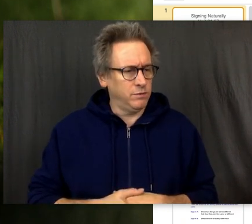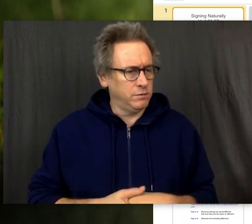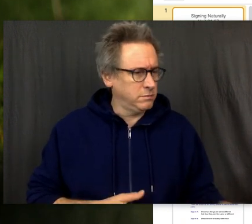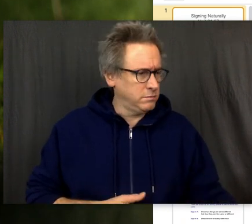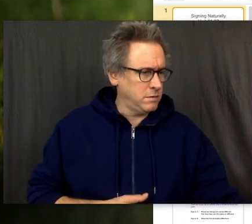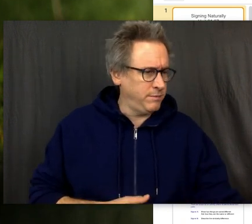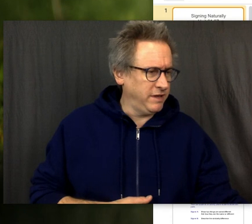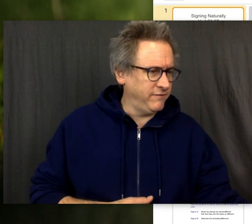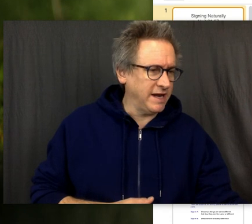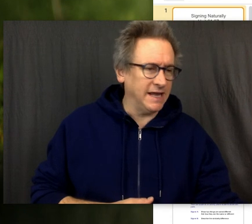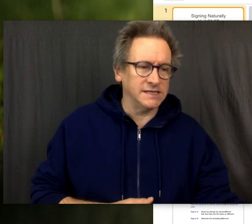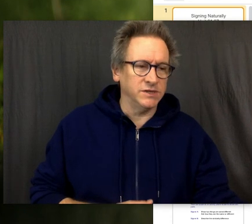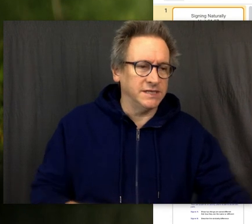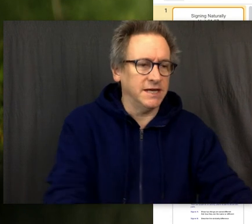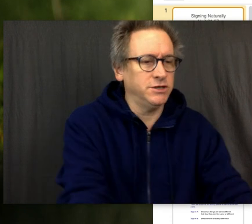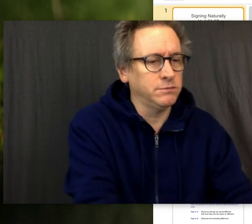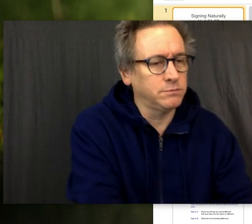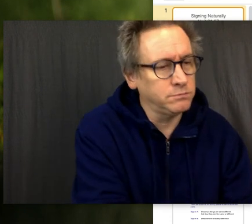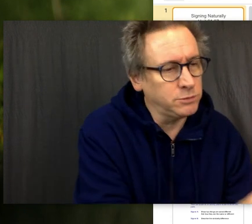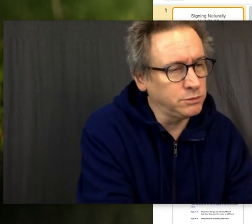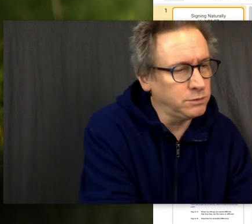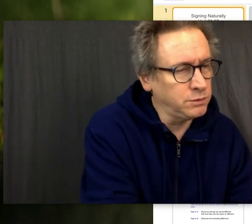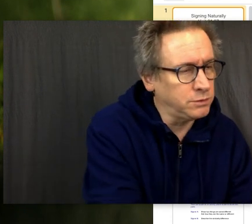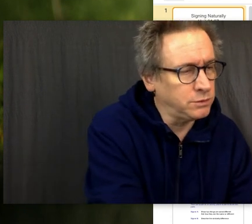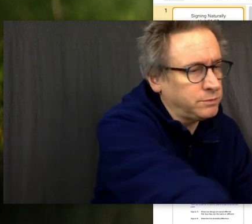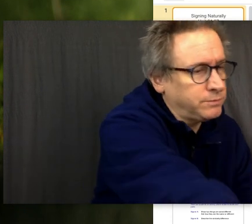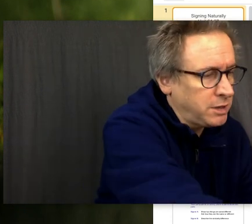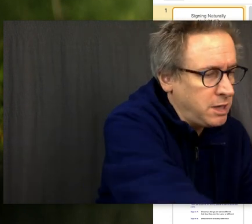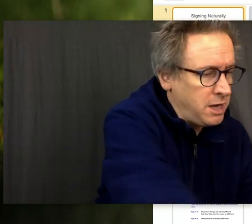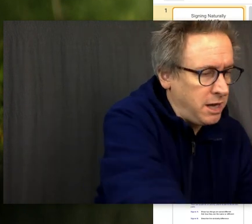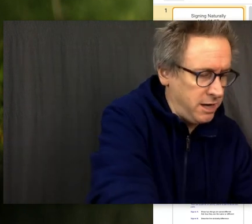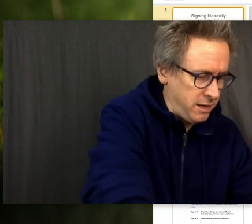to get someone's attention.